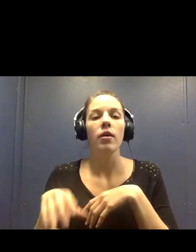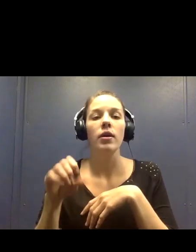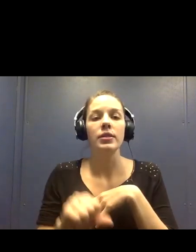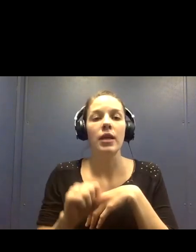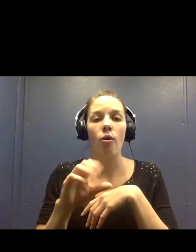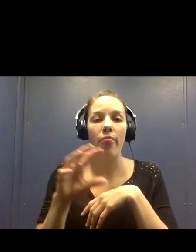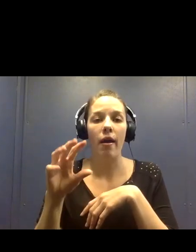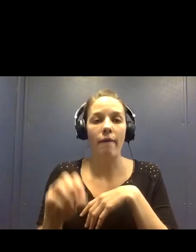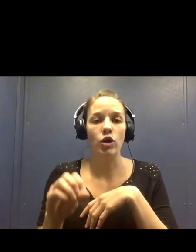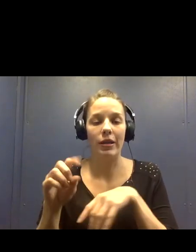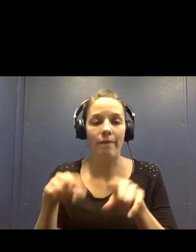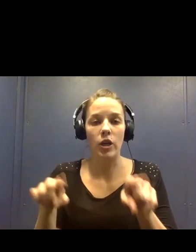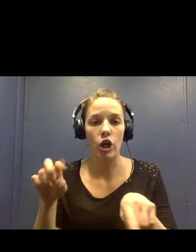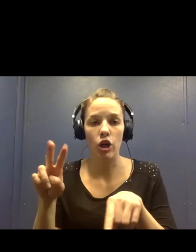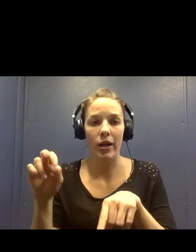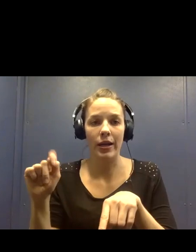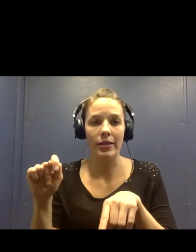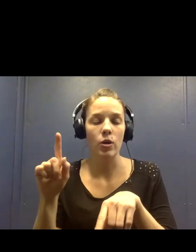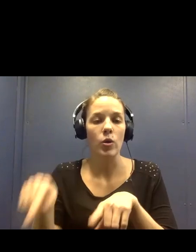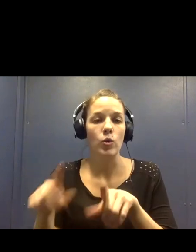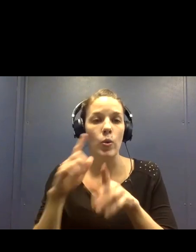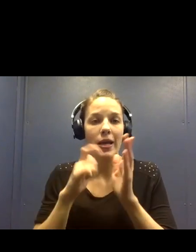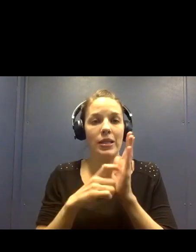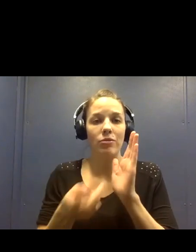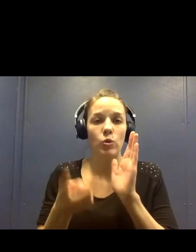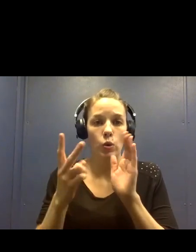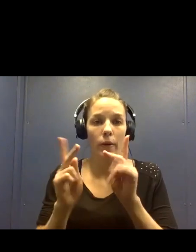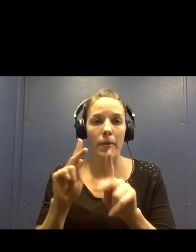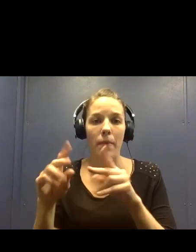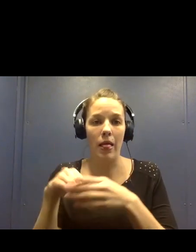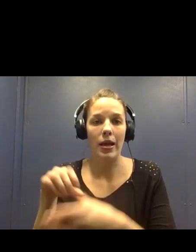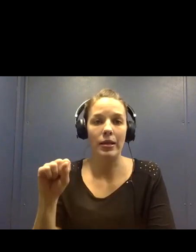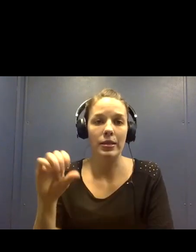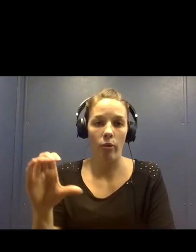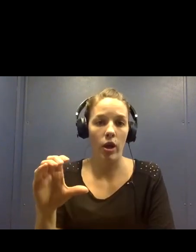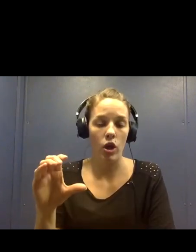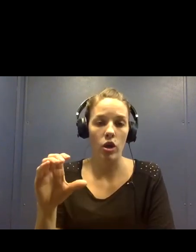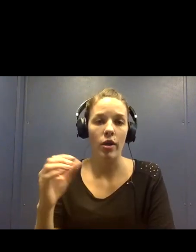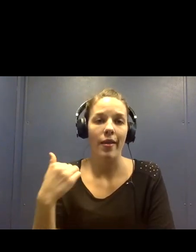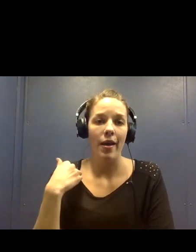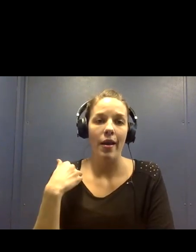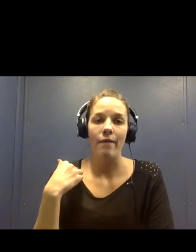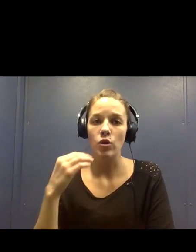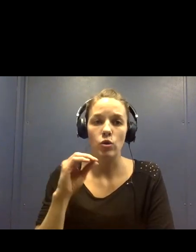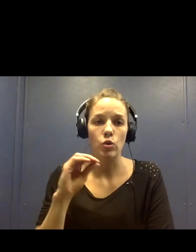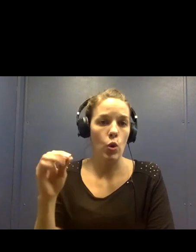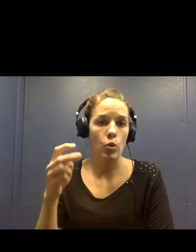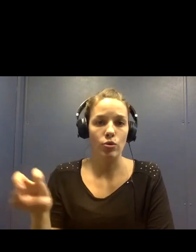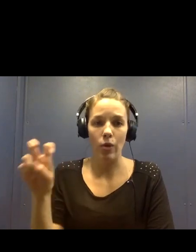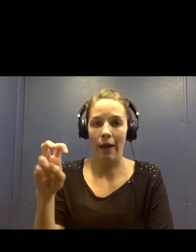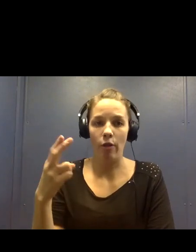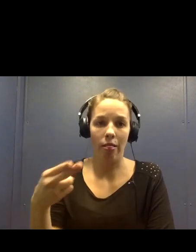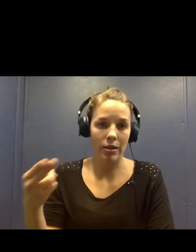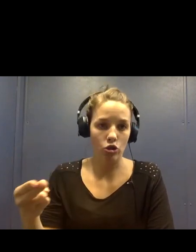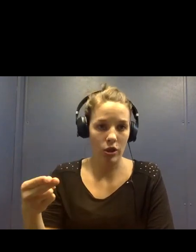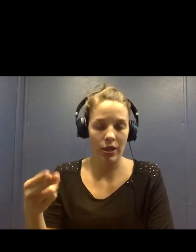variant was recognized today in 2 people in South Carolina who had no travel history. So